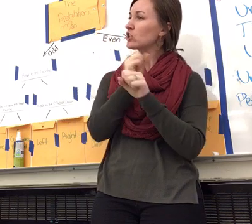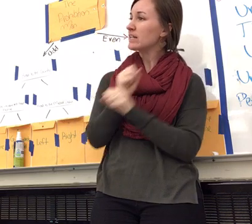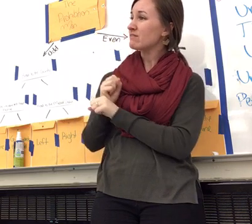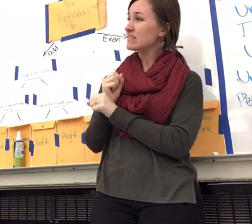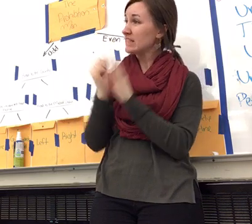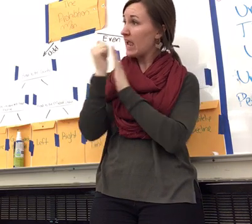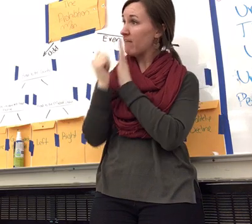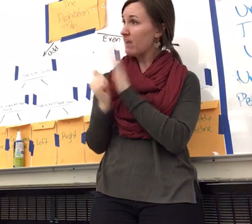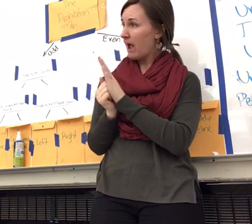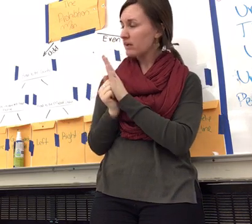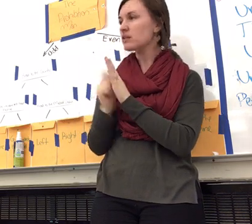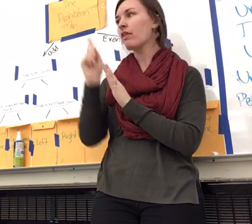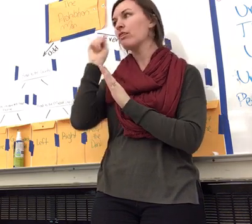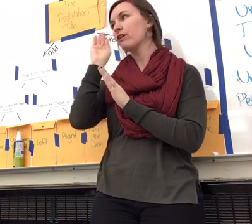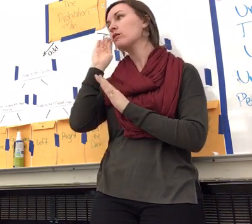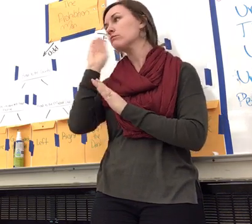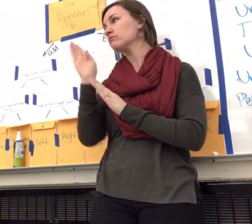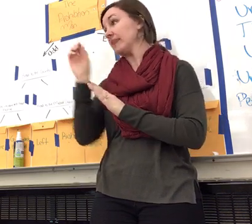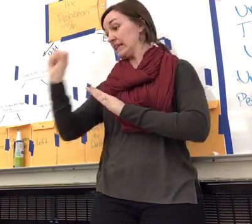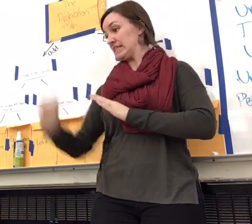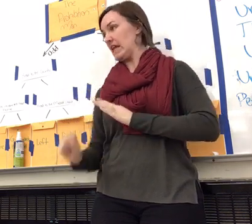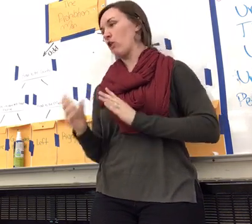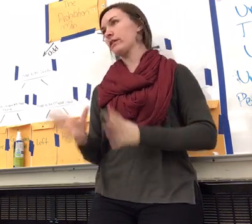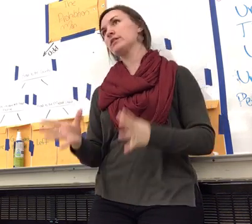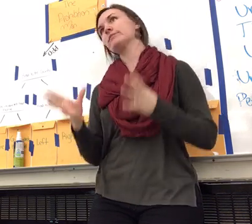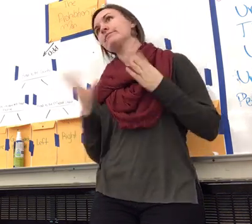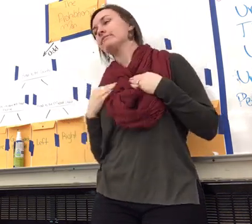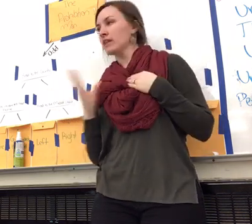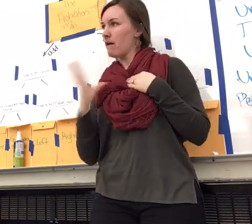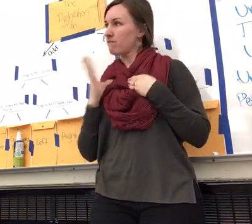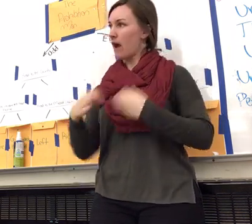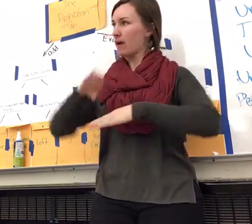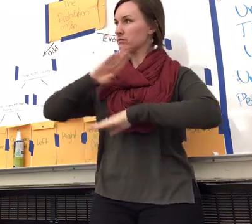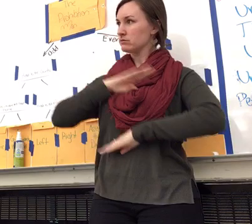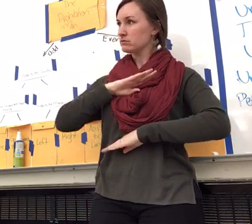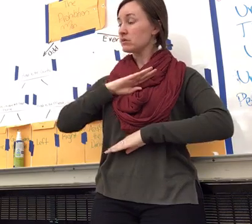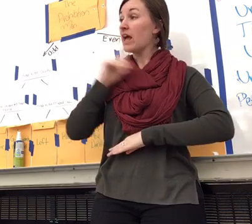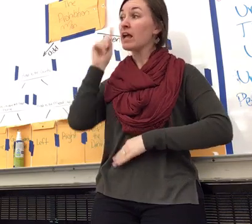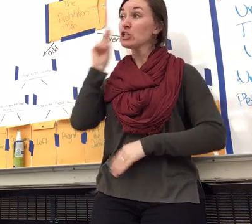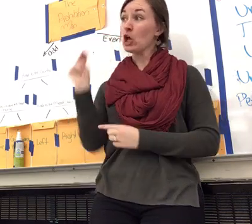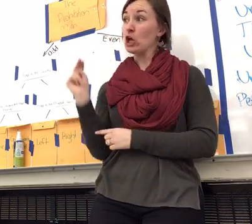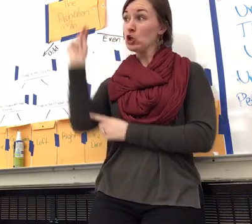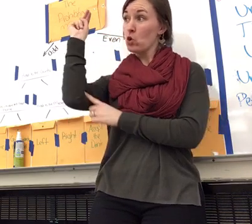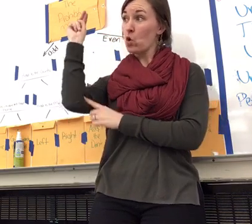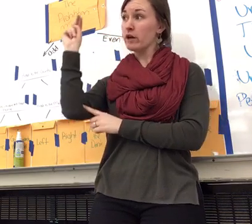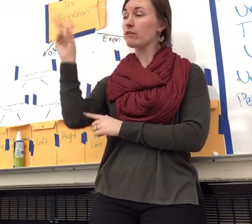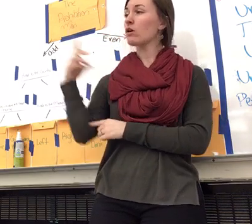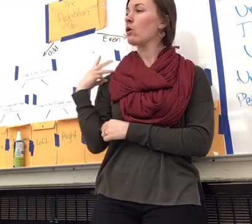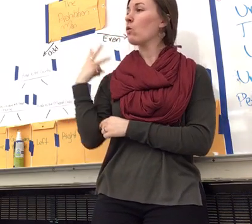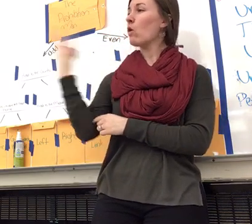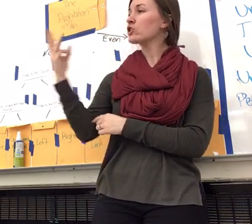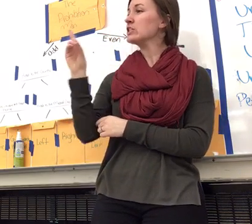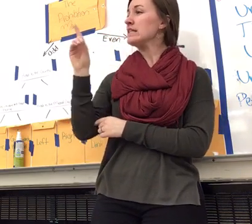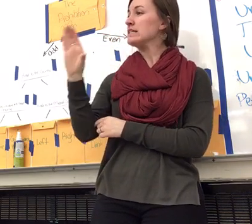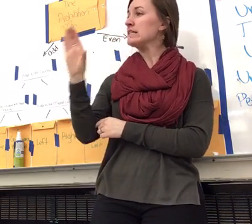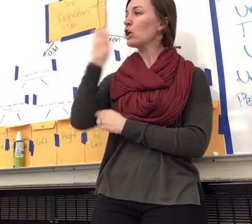or Fugitive Slave Law. The other thing that happens to satisfy the North is D.C. is going to ban the slave trade, or ban slavery in Washington,